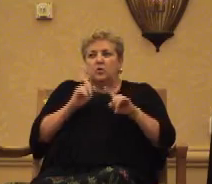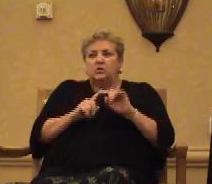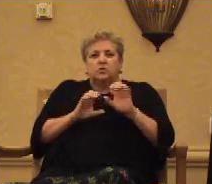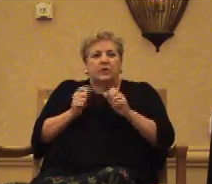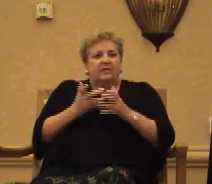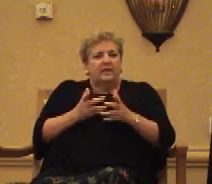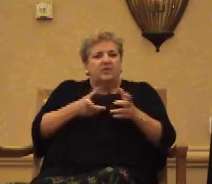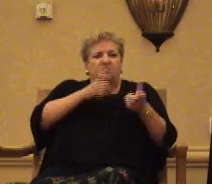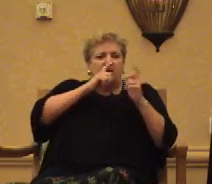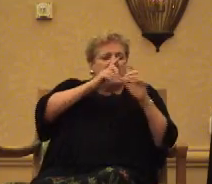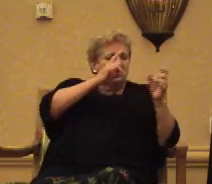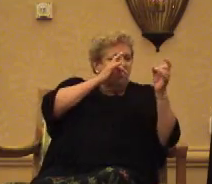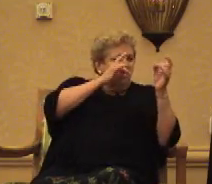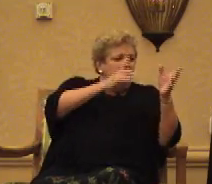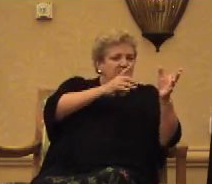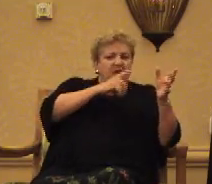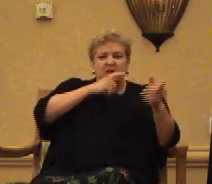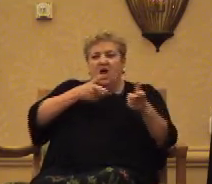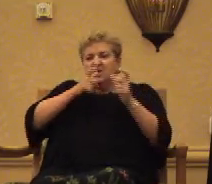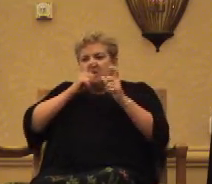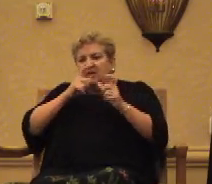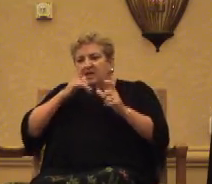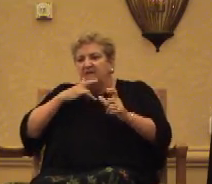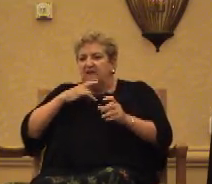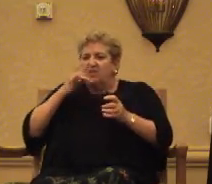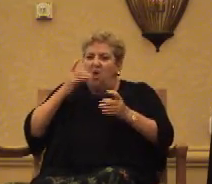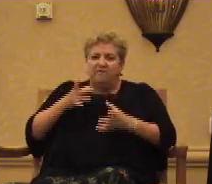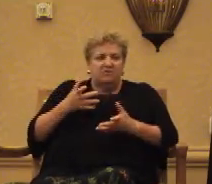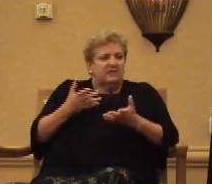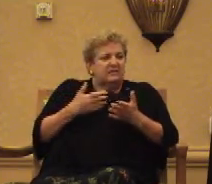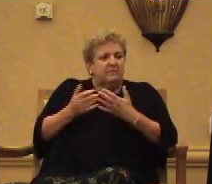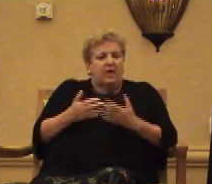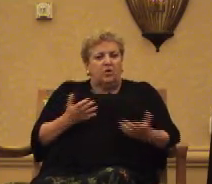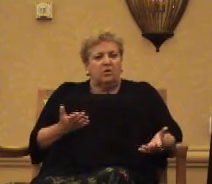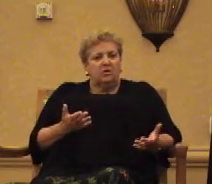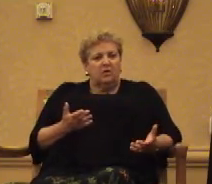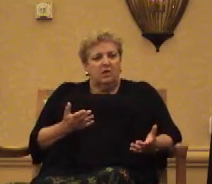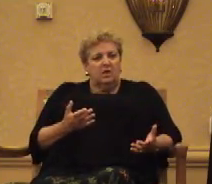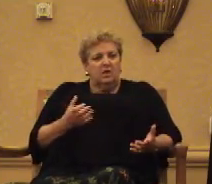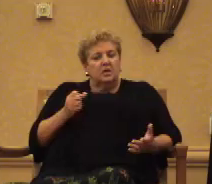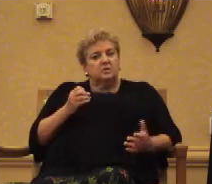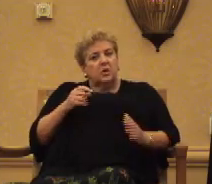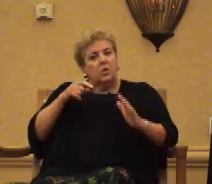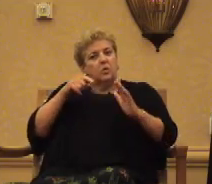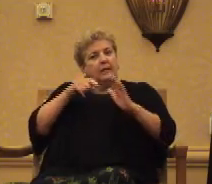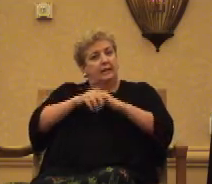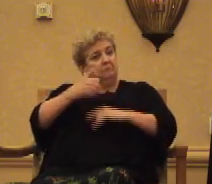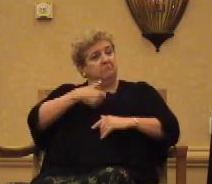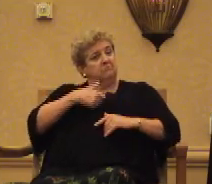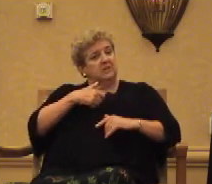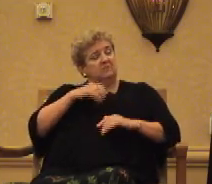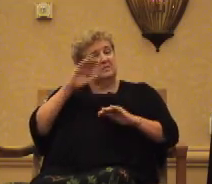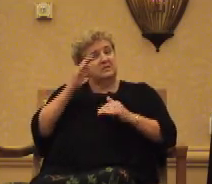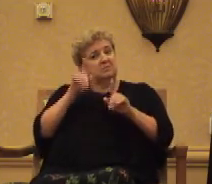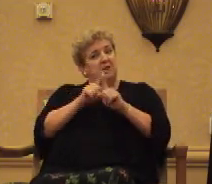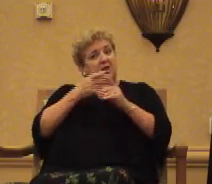awful, and not drinking was awful. And suicide could start looking like a good deal to a guy like me under those